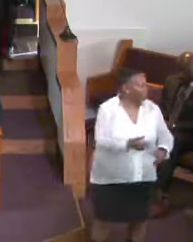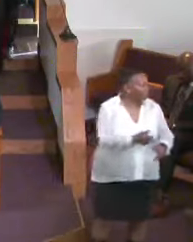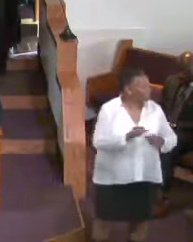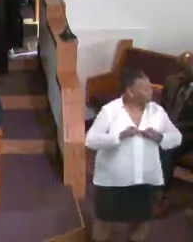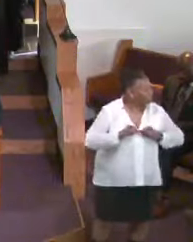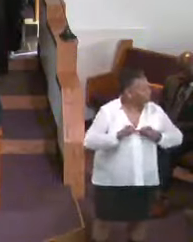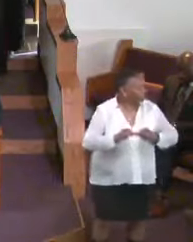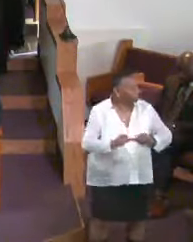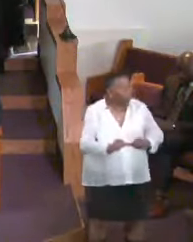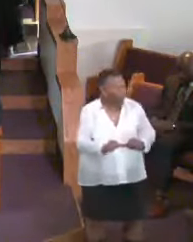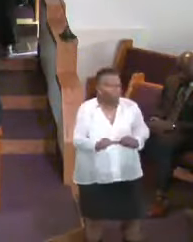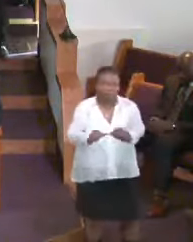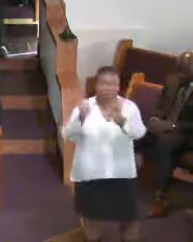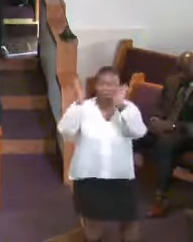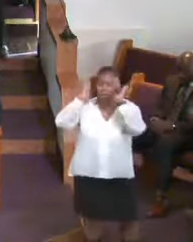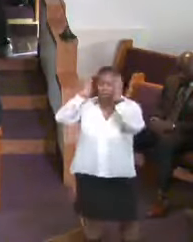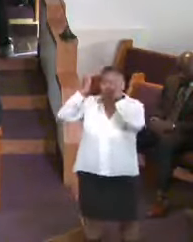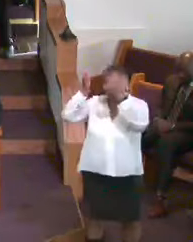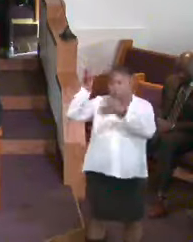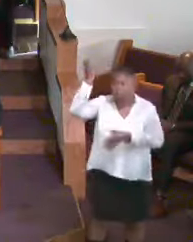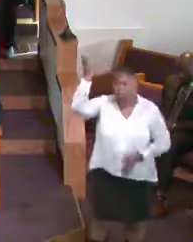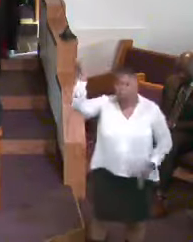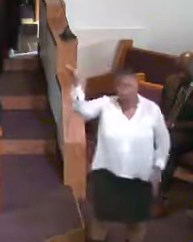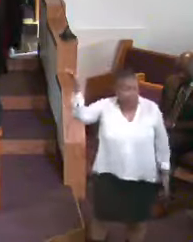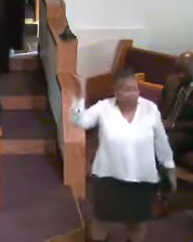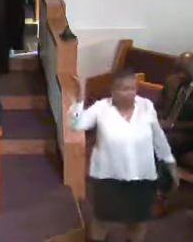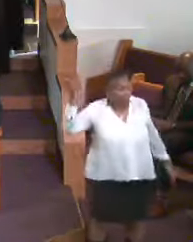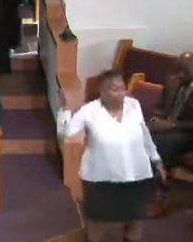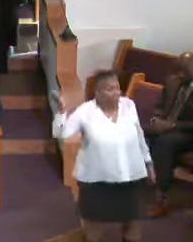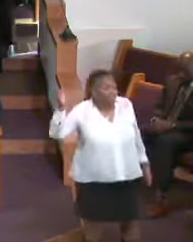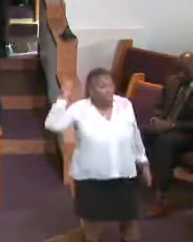Just keep your mind stayed on him.